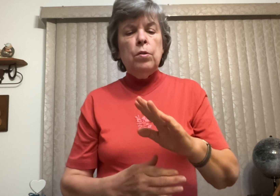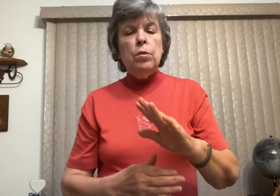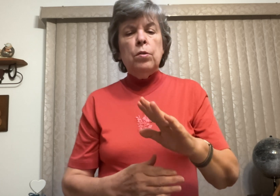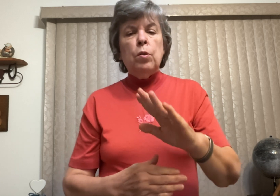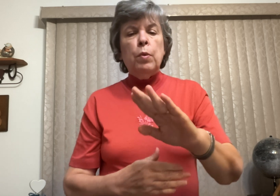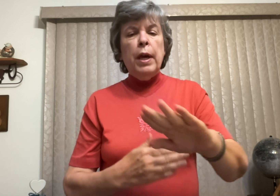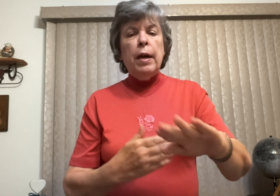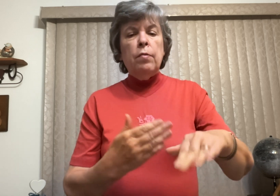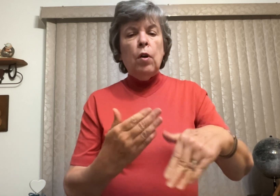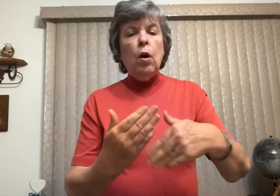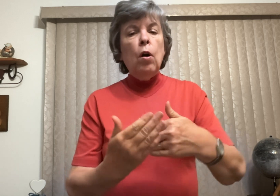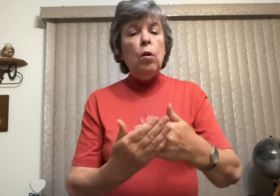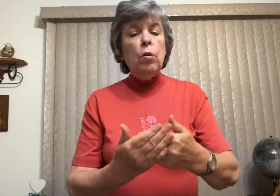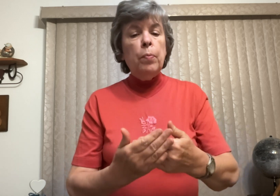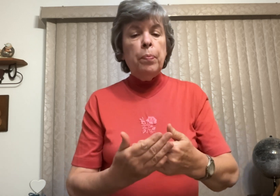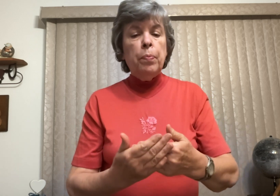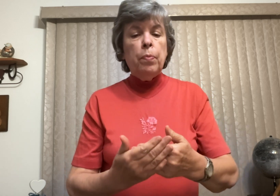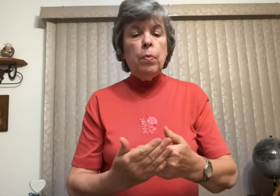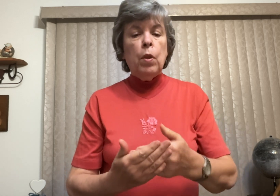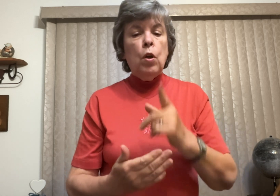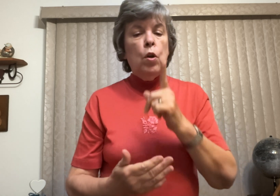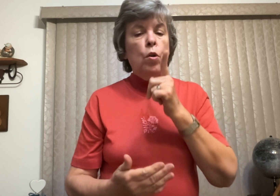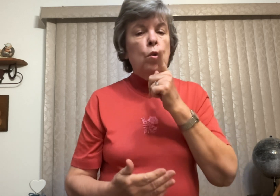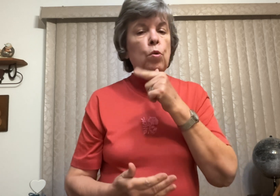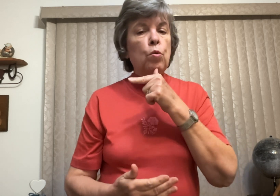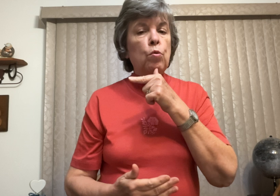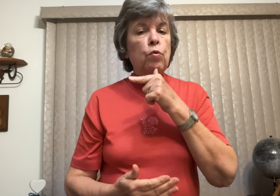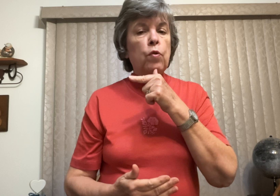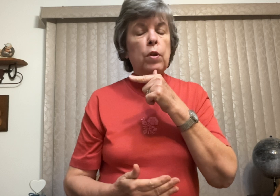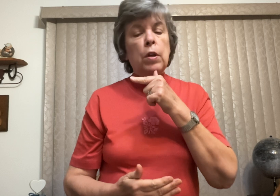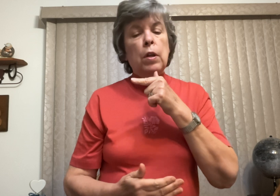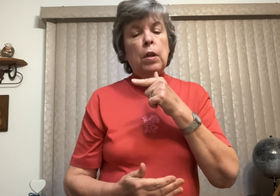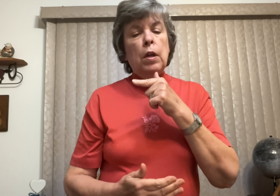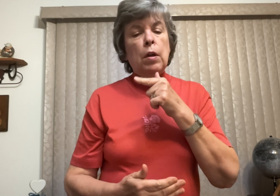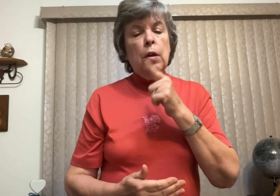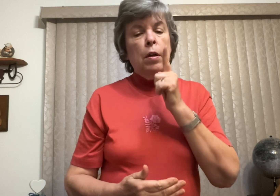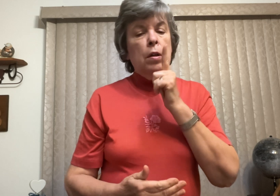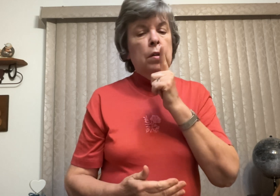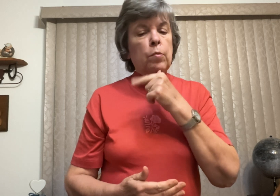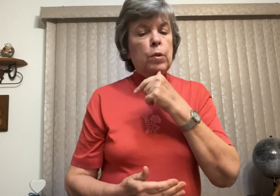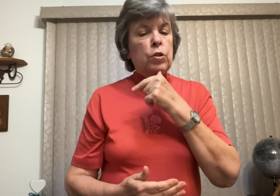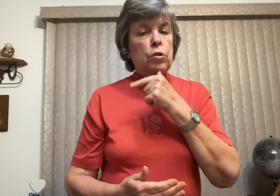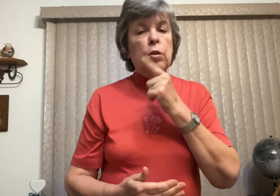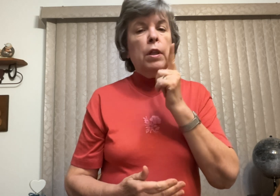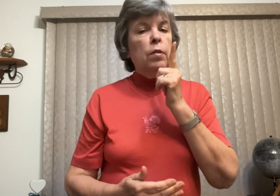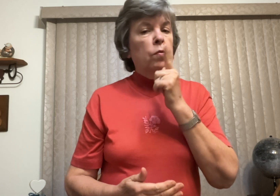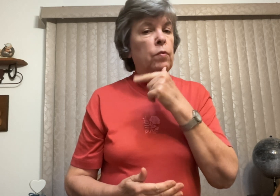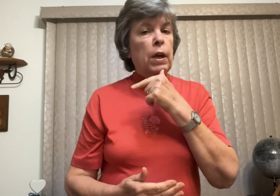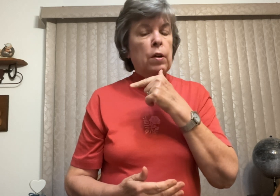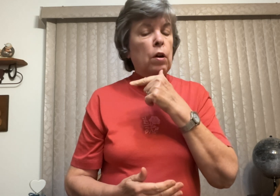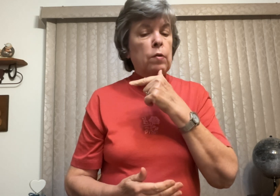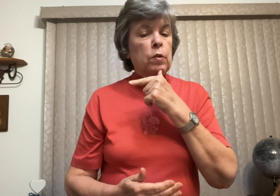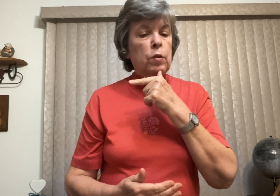so we have all who've, which you could leave that off if you